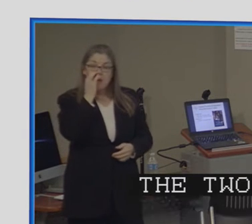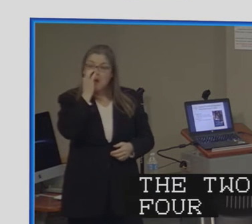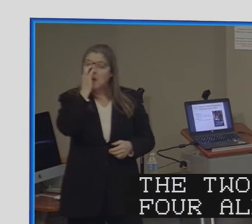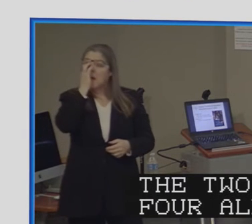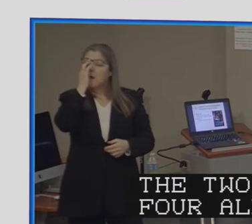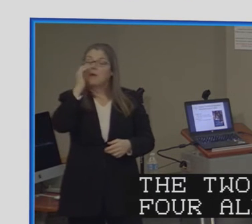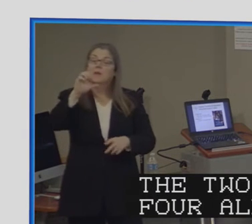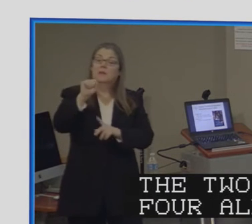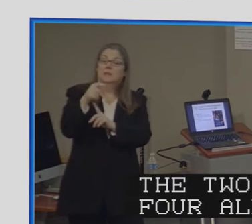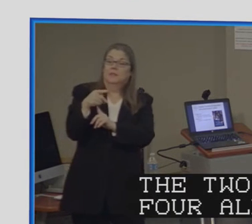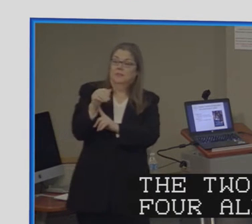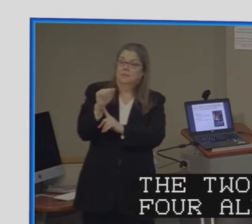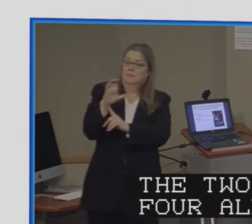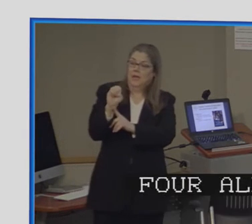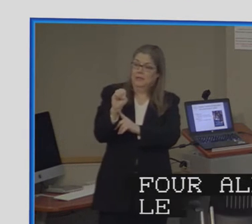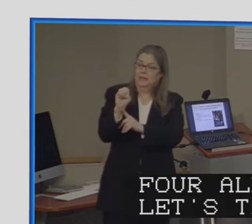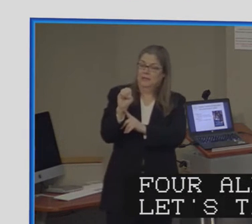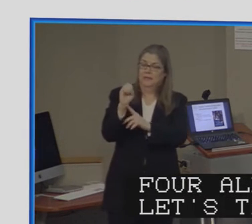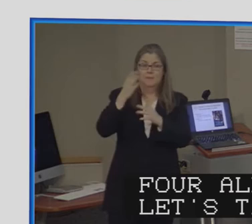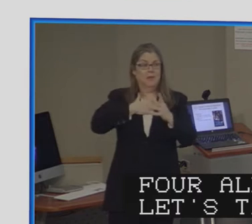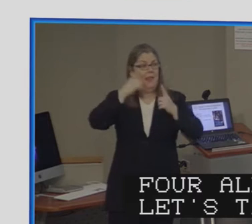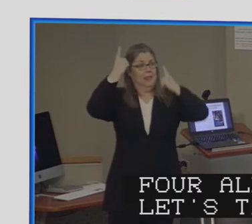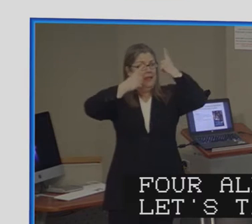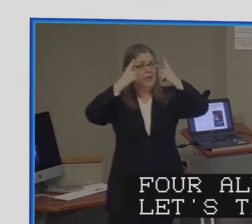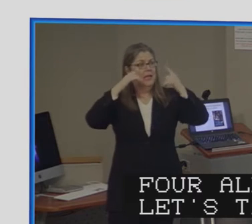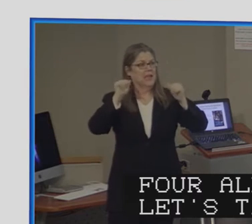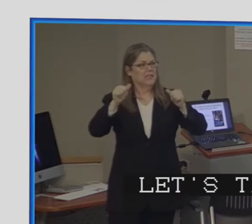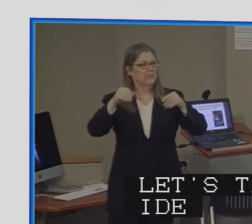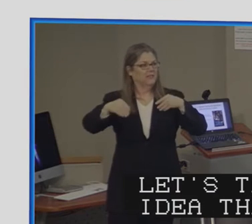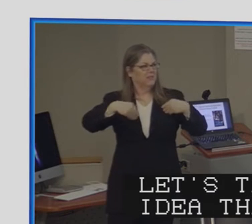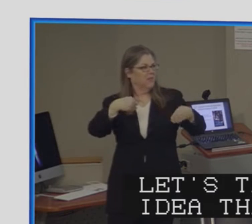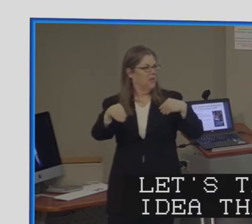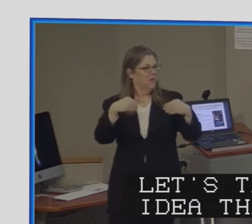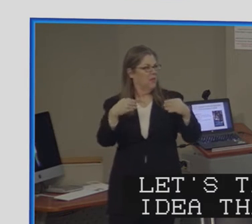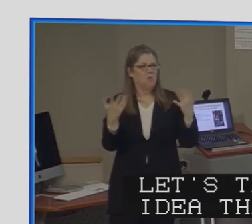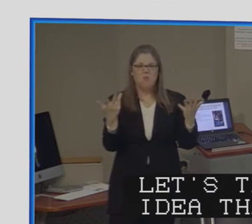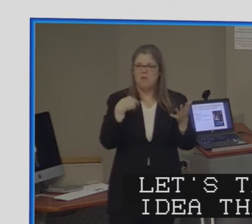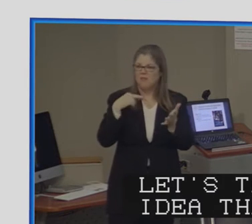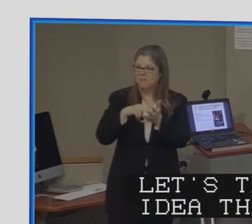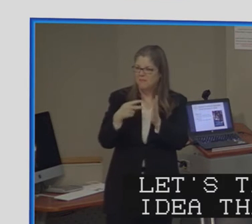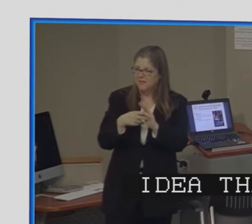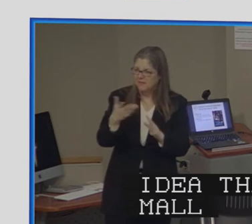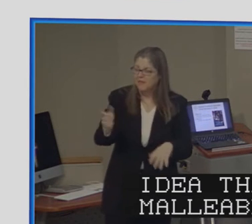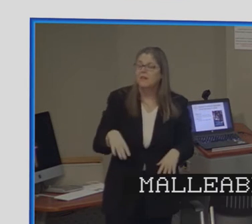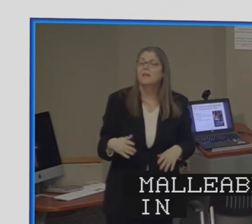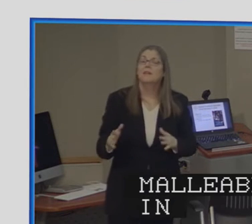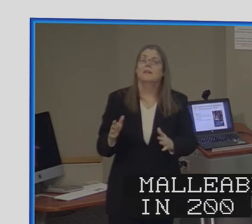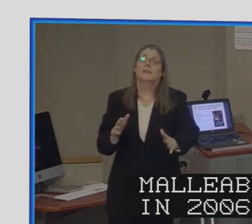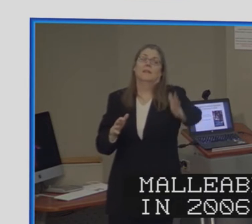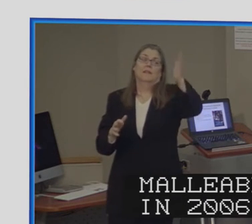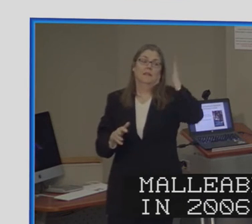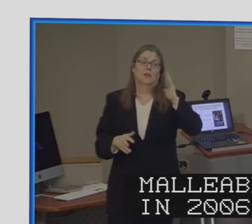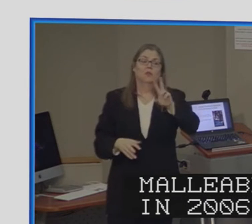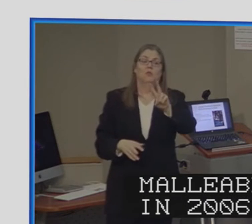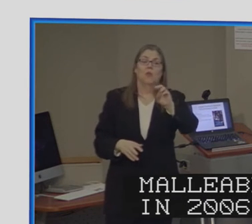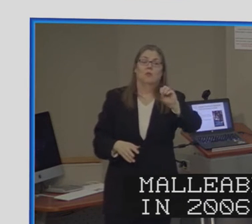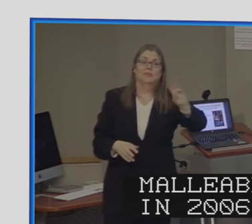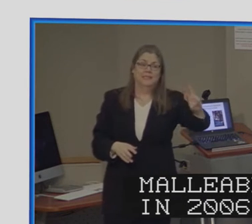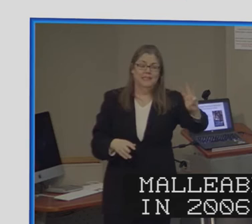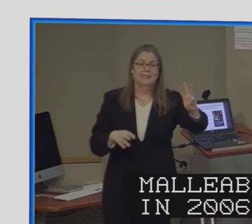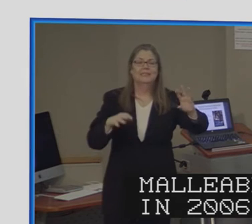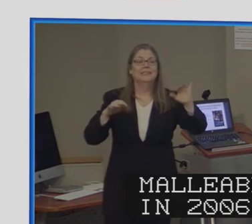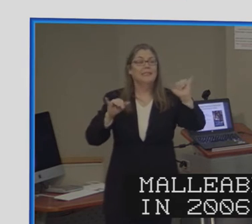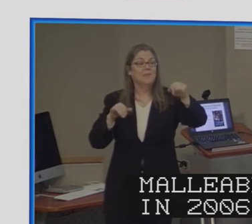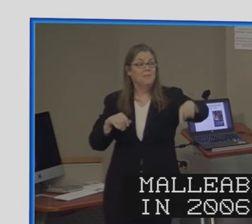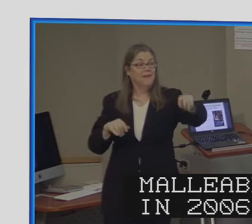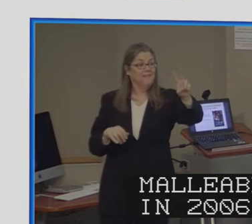spatial thinking is malleable. In 2006, which is when SILC got started and also when VL2